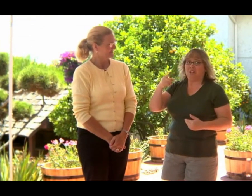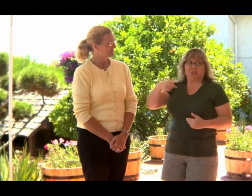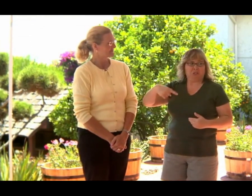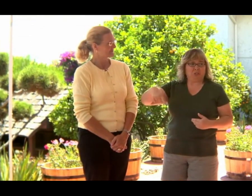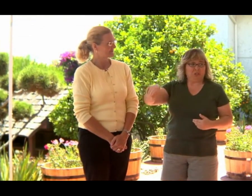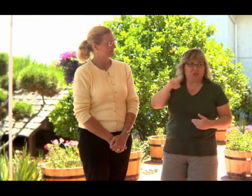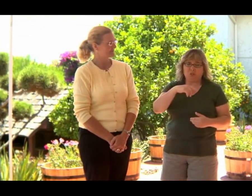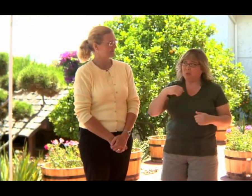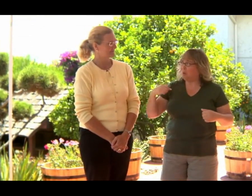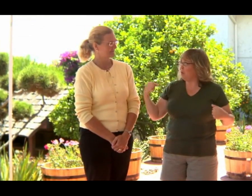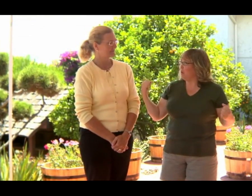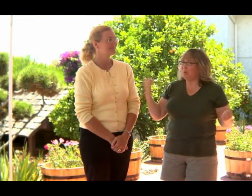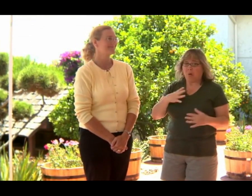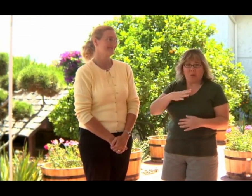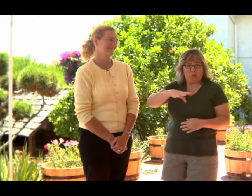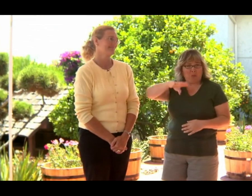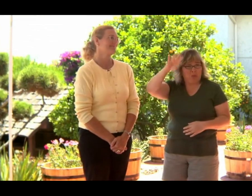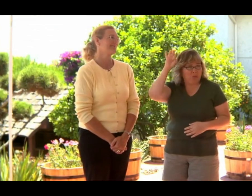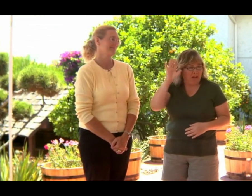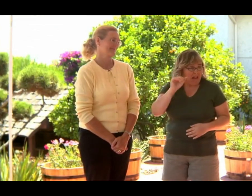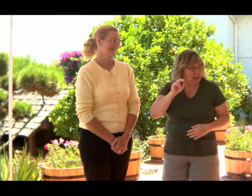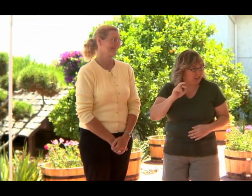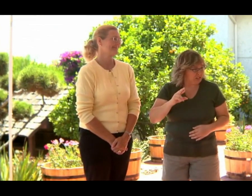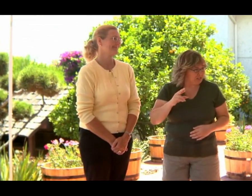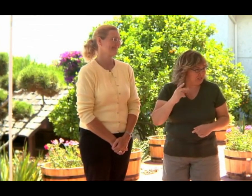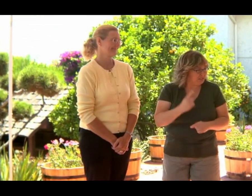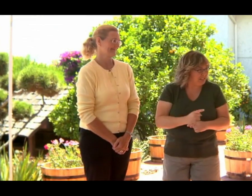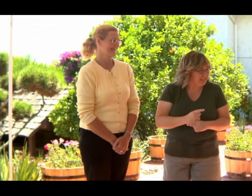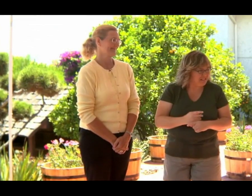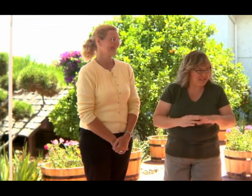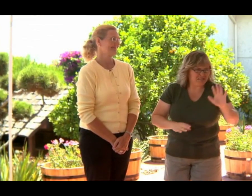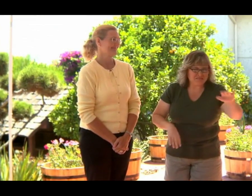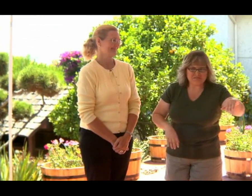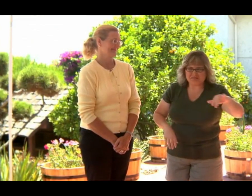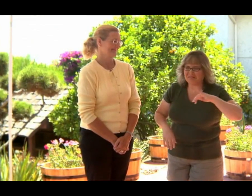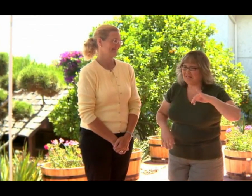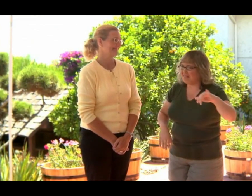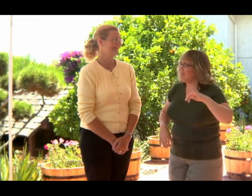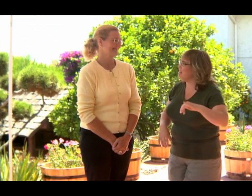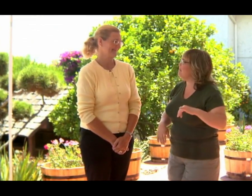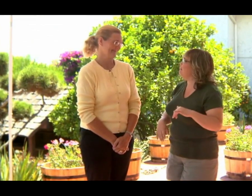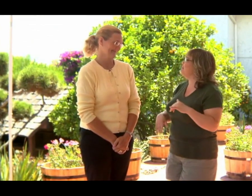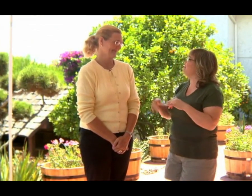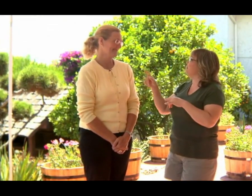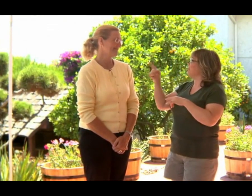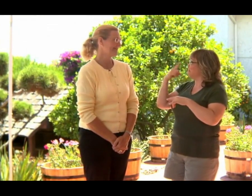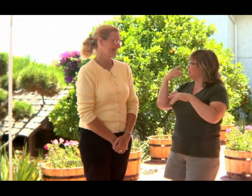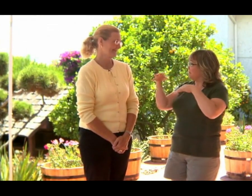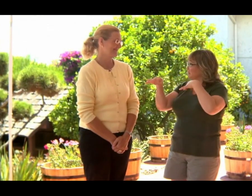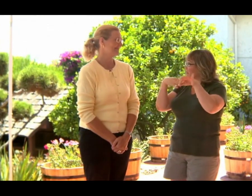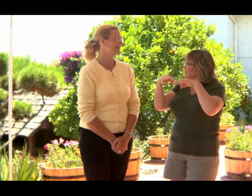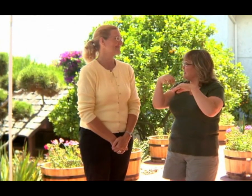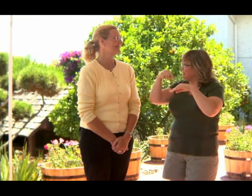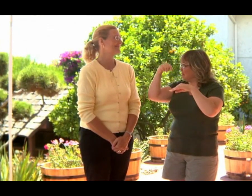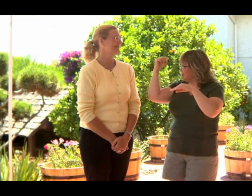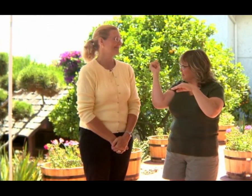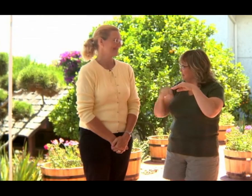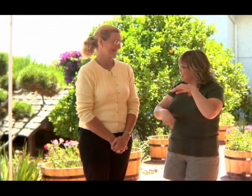dangerous? Everyone I know is really scared of getting cancer. So am I. Do you mind explaining that for us?